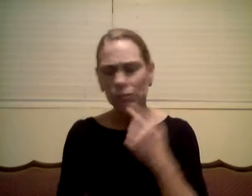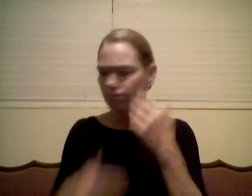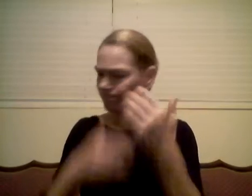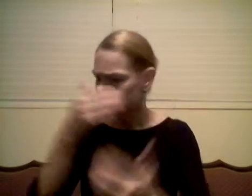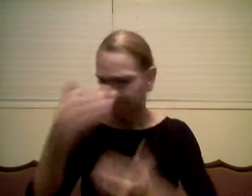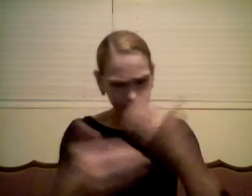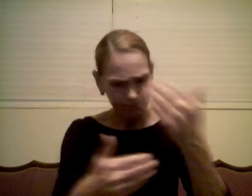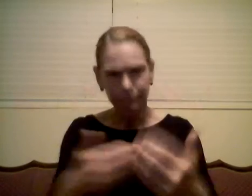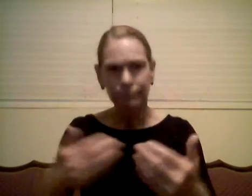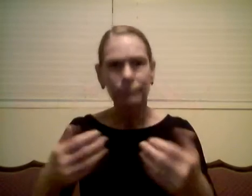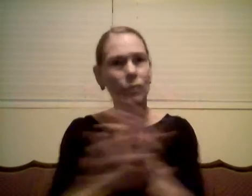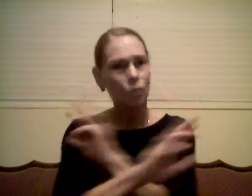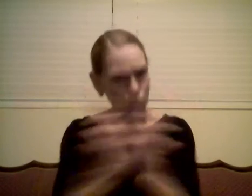process. Lots of positions